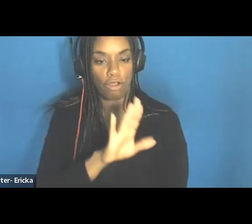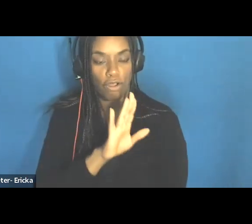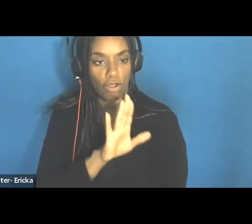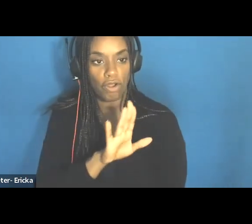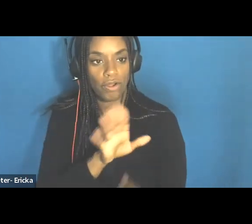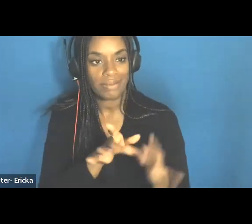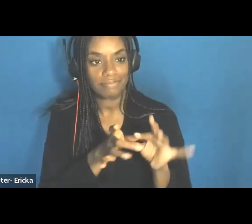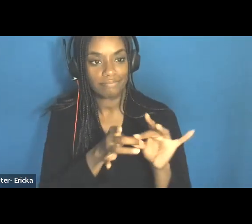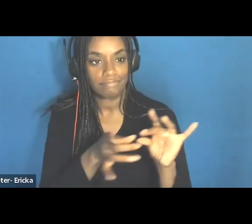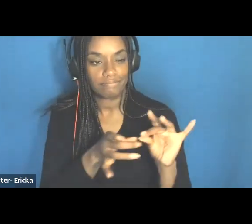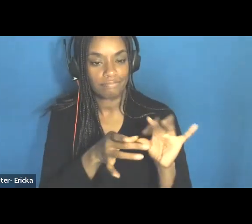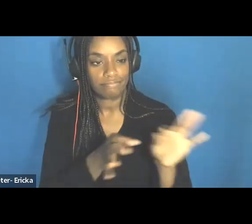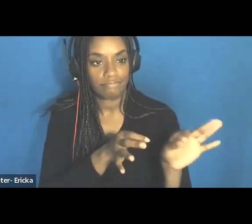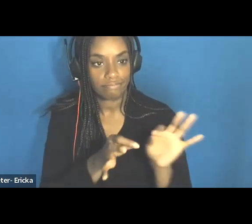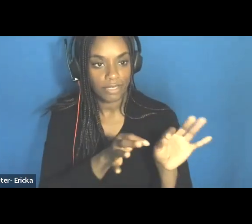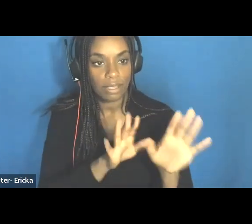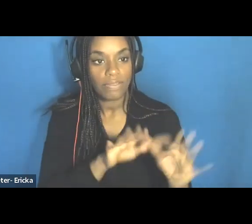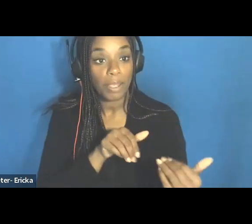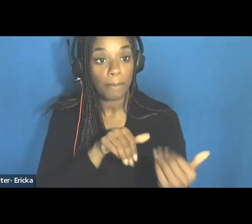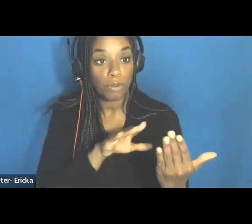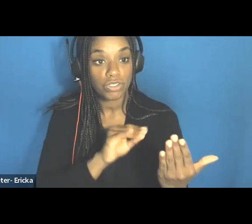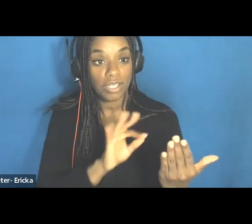of living as